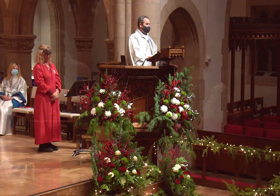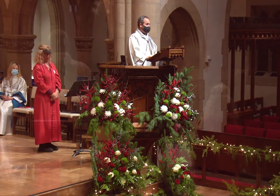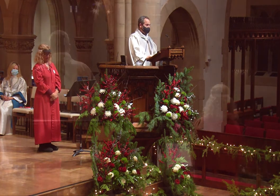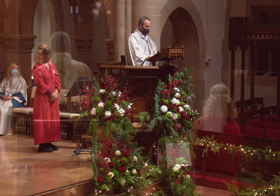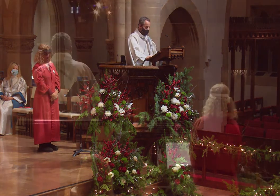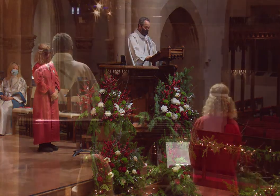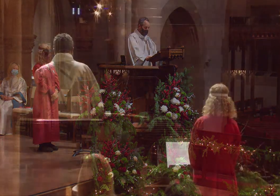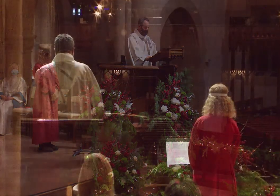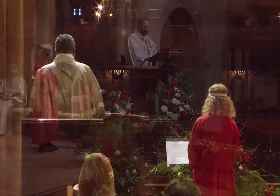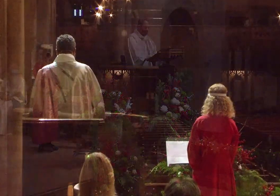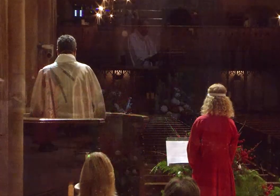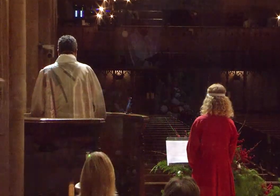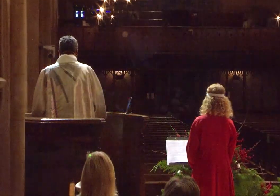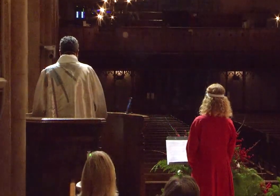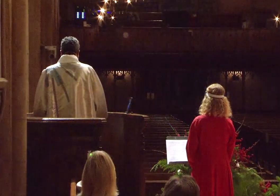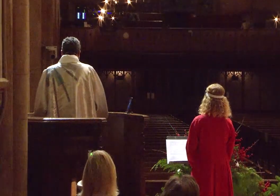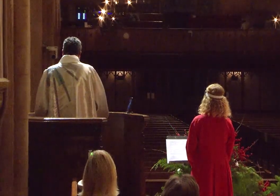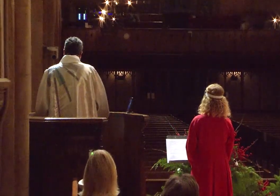días.